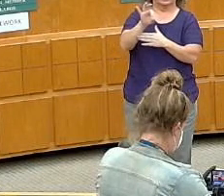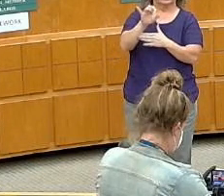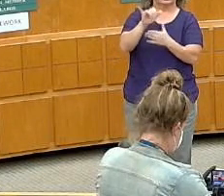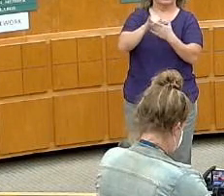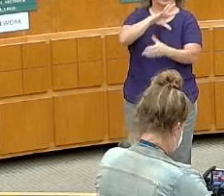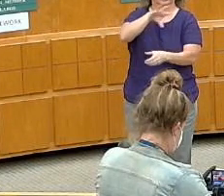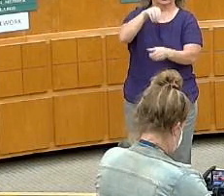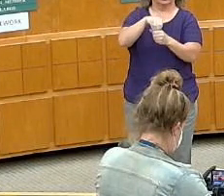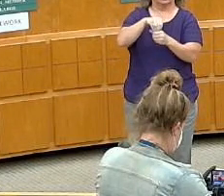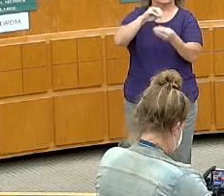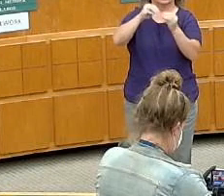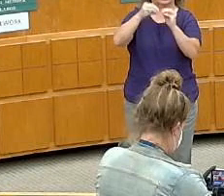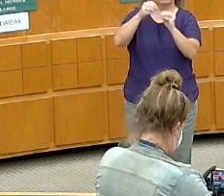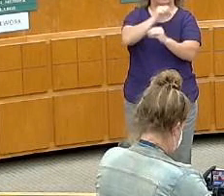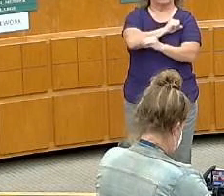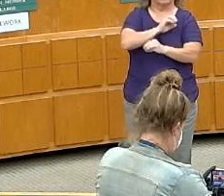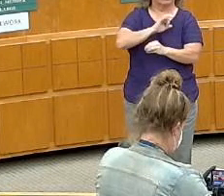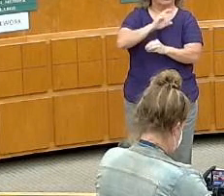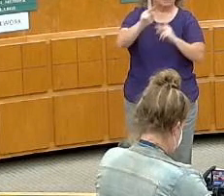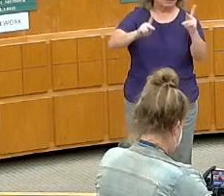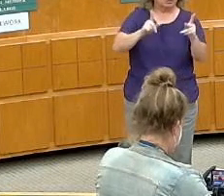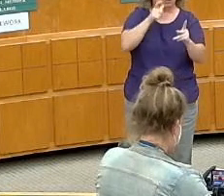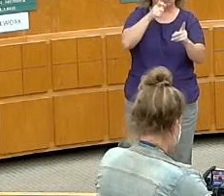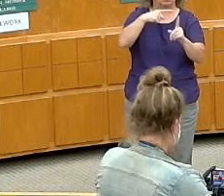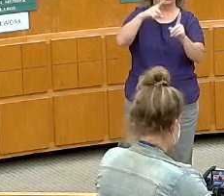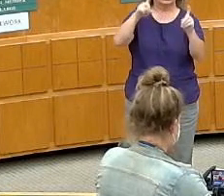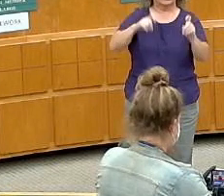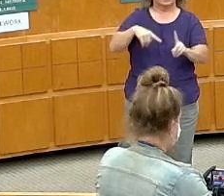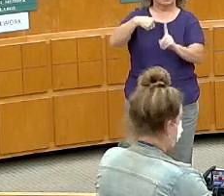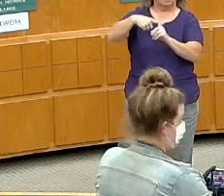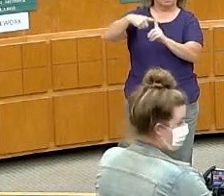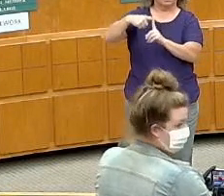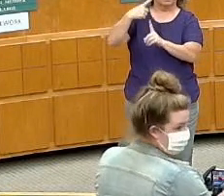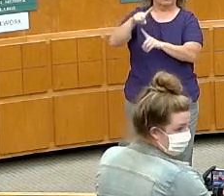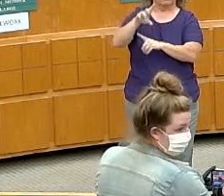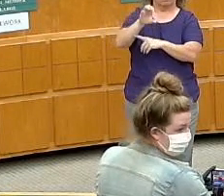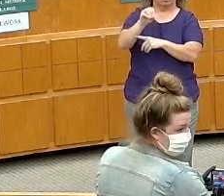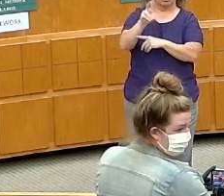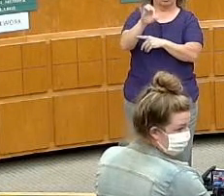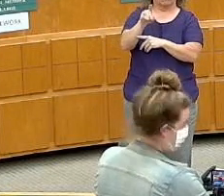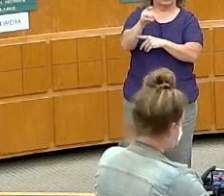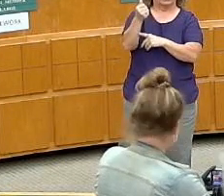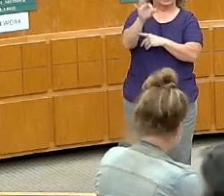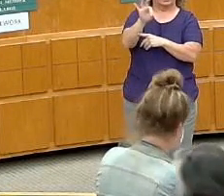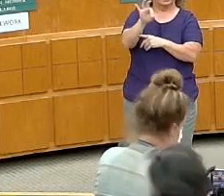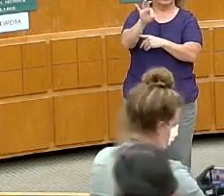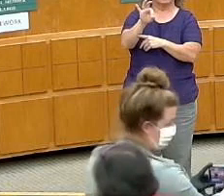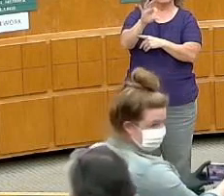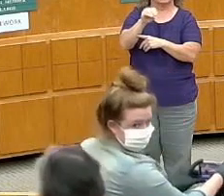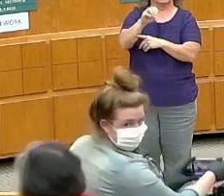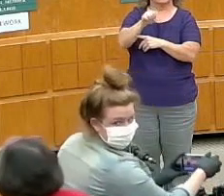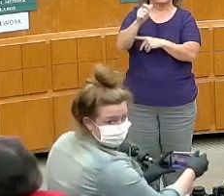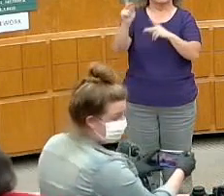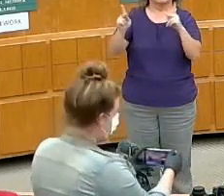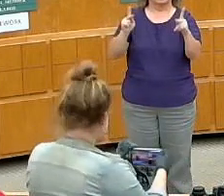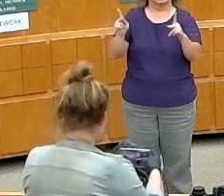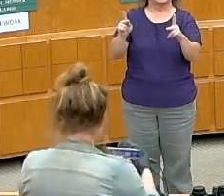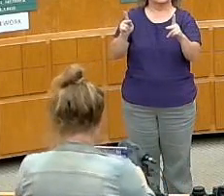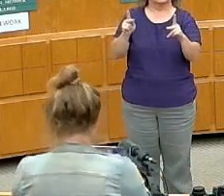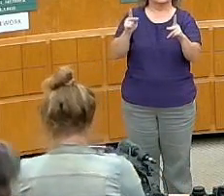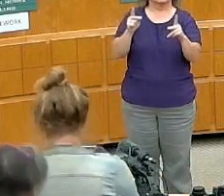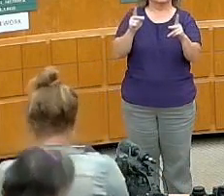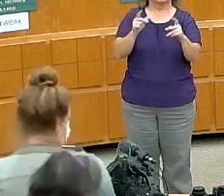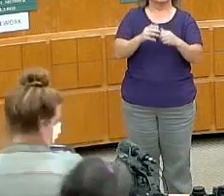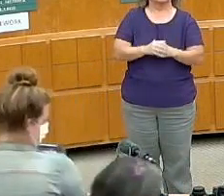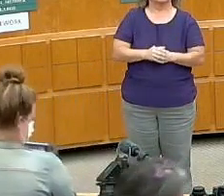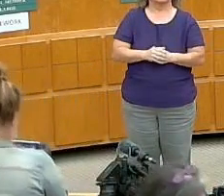have tested positive for COVID-19 and other stats along those lines for those folks.